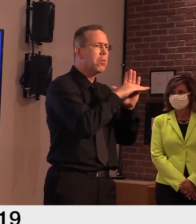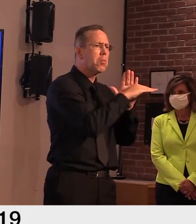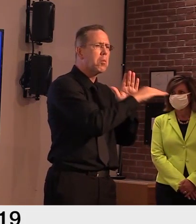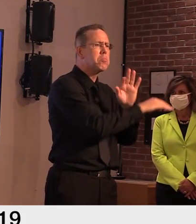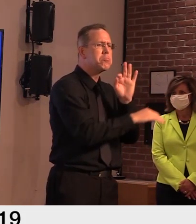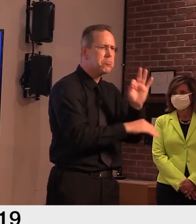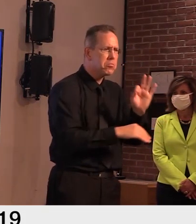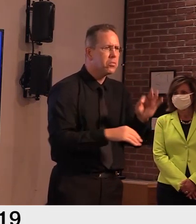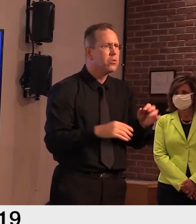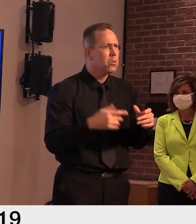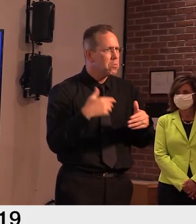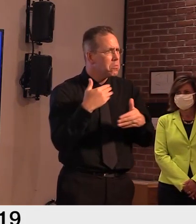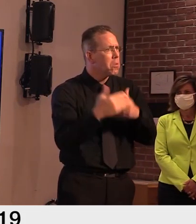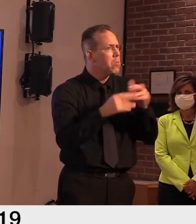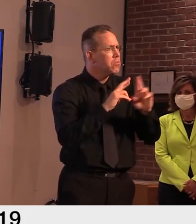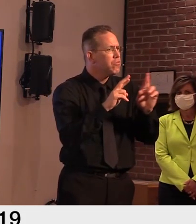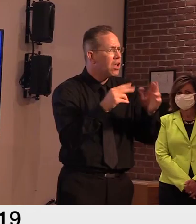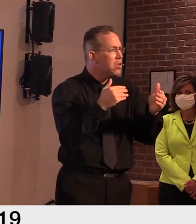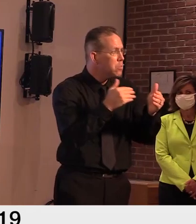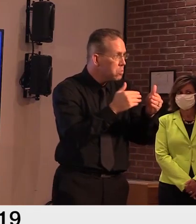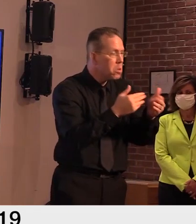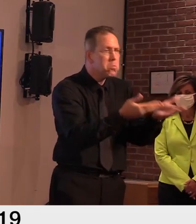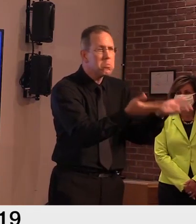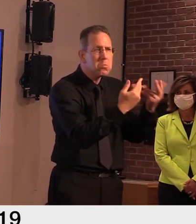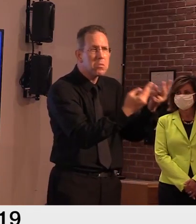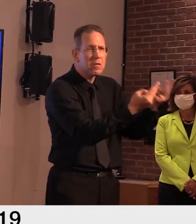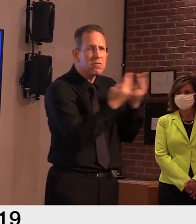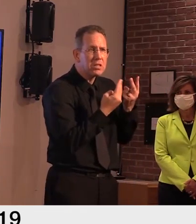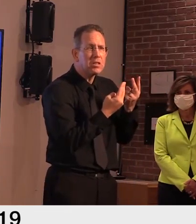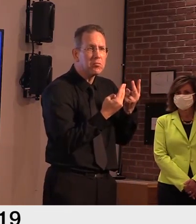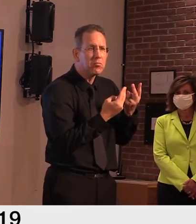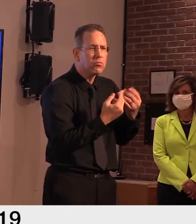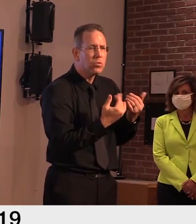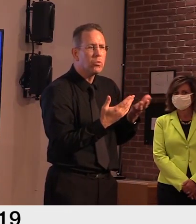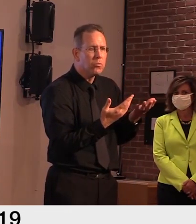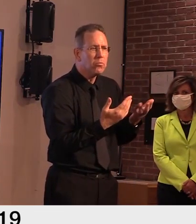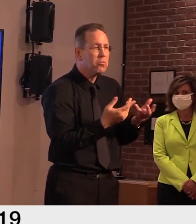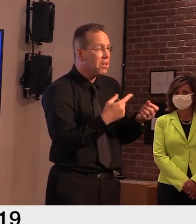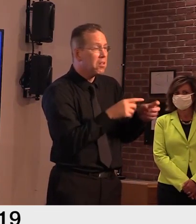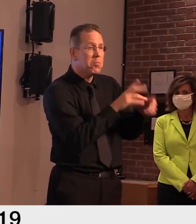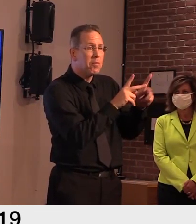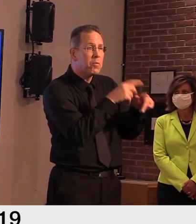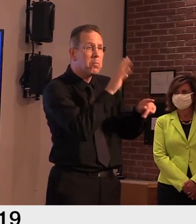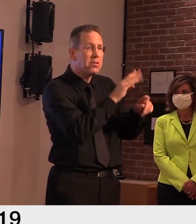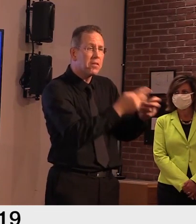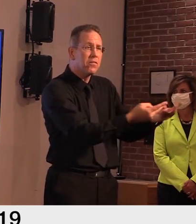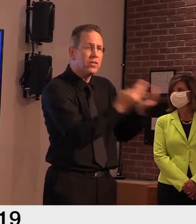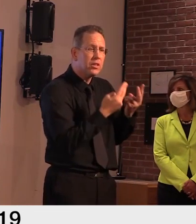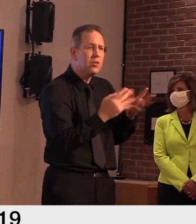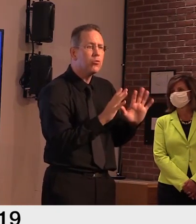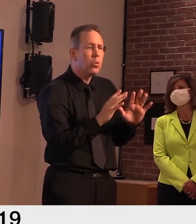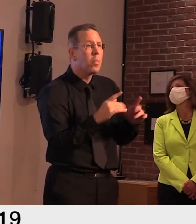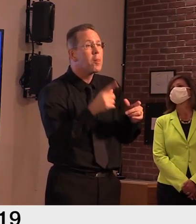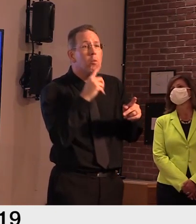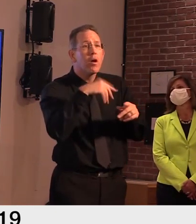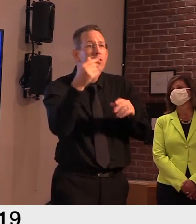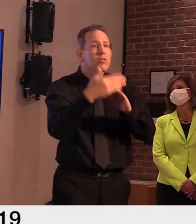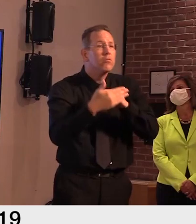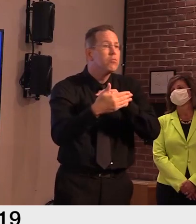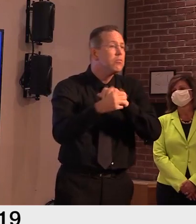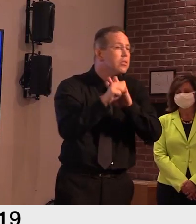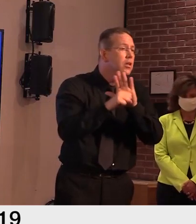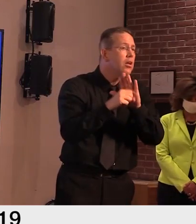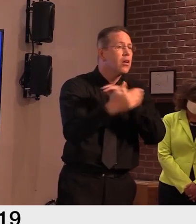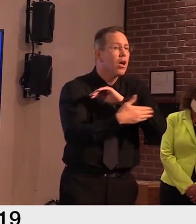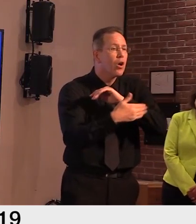metro area as well. So really the areas that were having the greatest challenges are now also seeing improvement and moving even closer to the